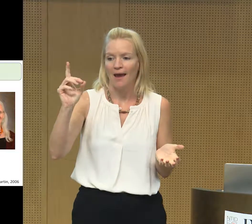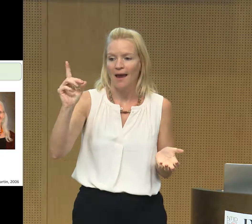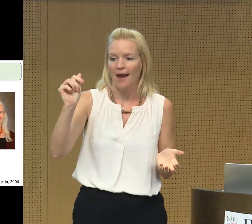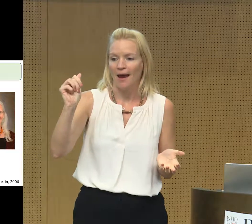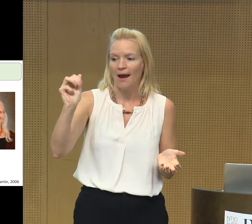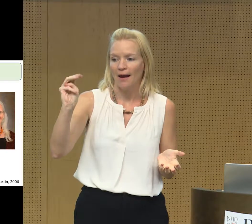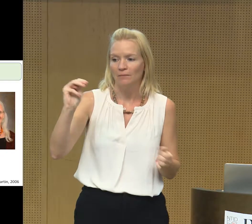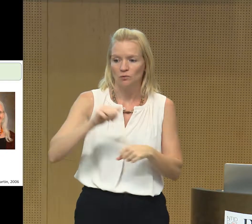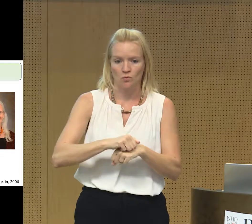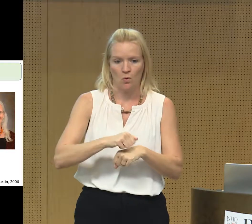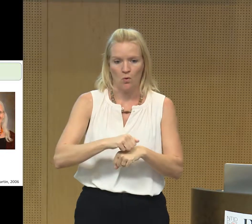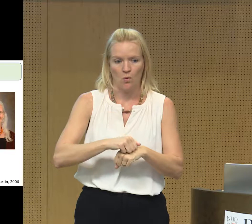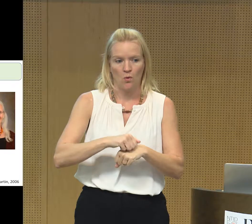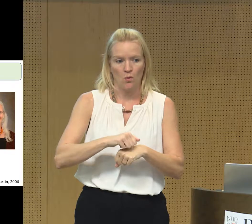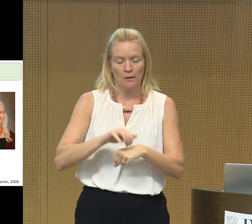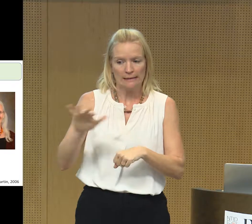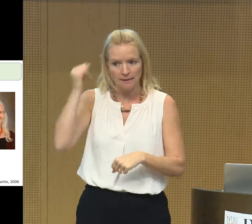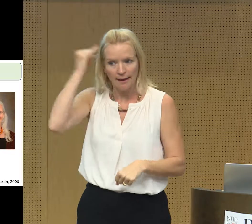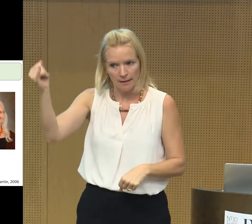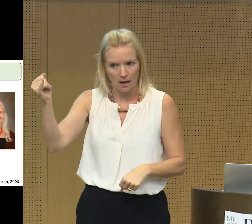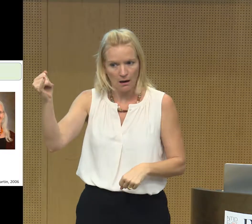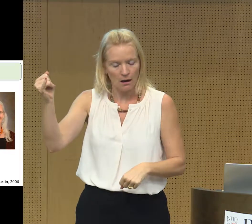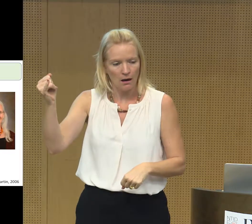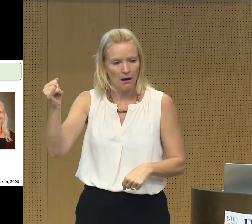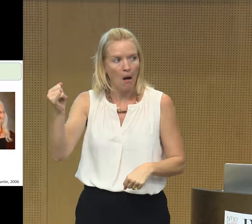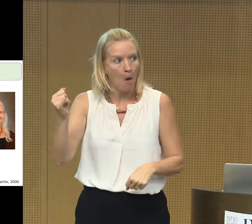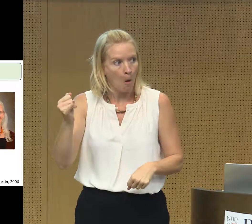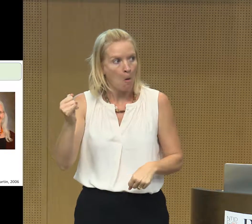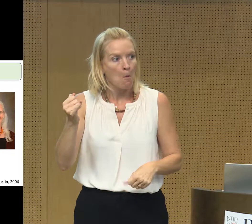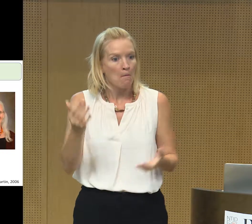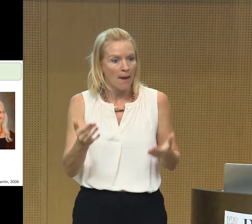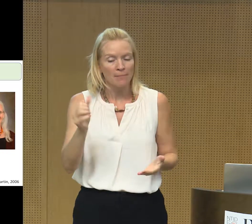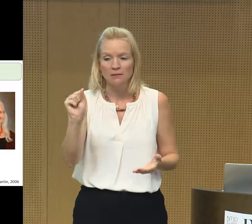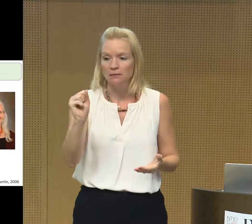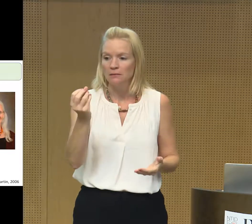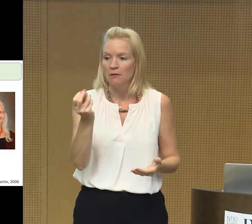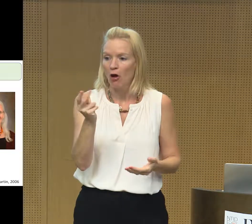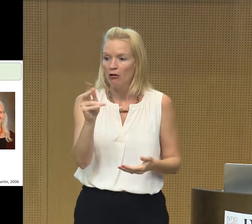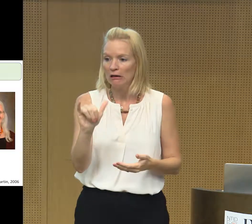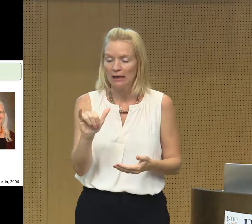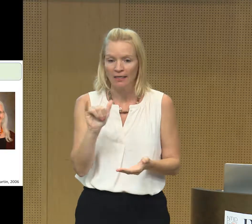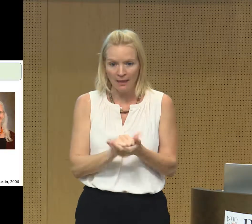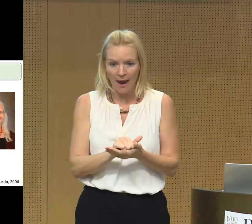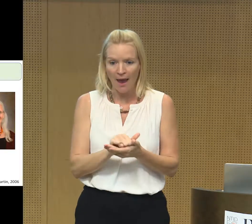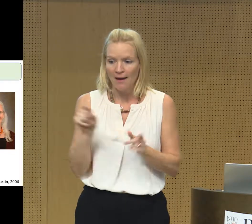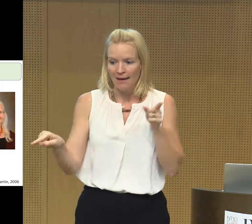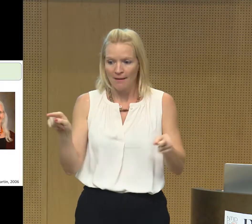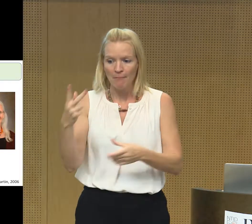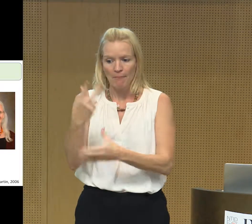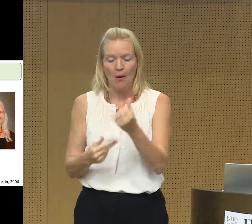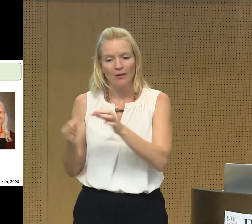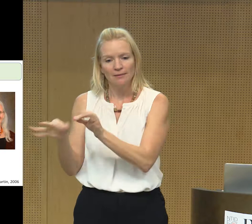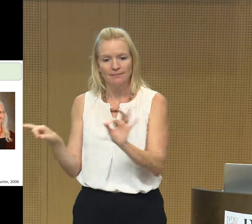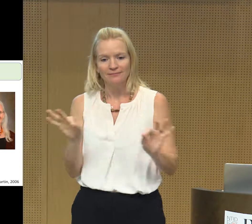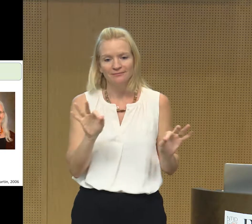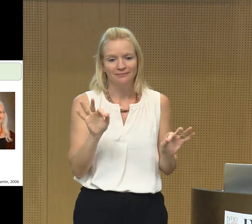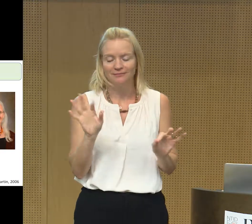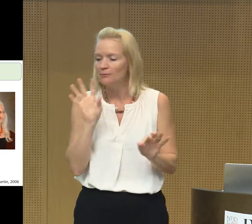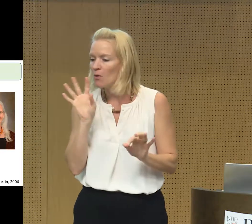So Adam Stone's idea was that maybe the sonority in spoken and sign